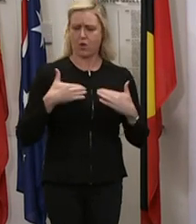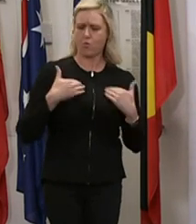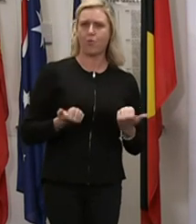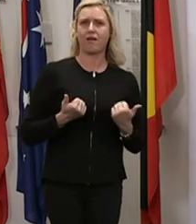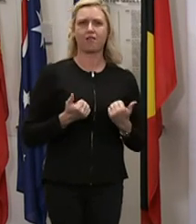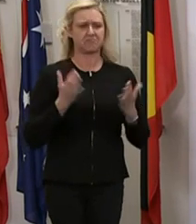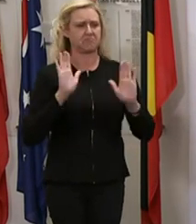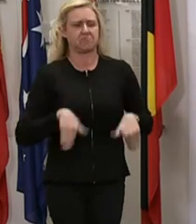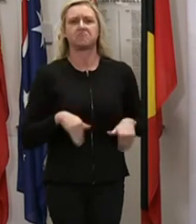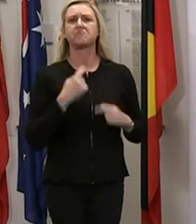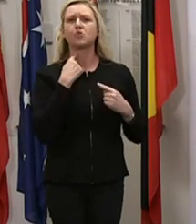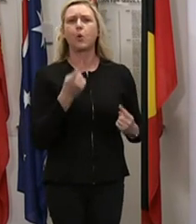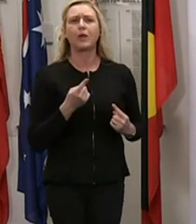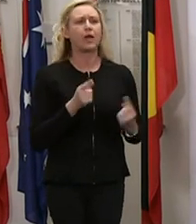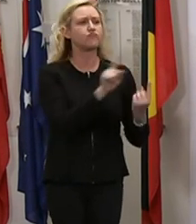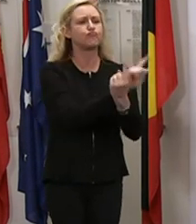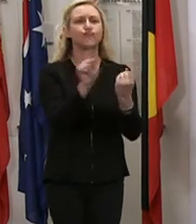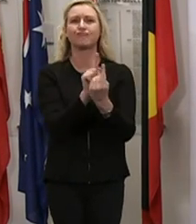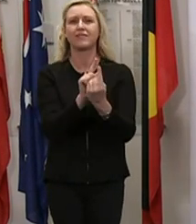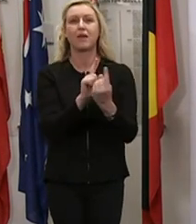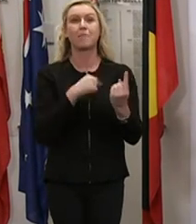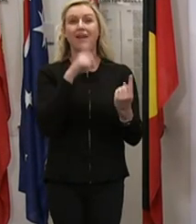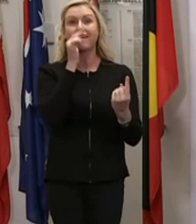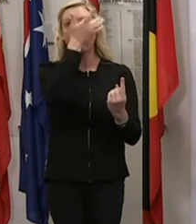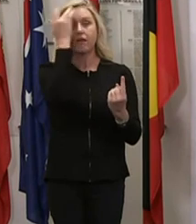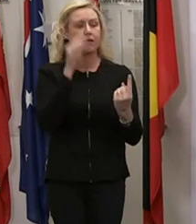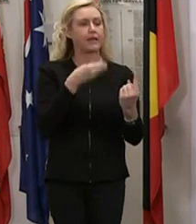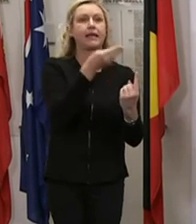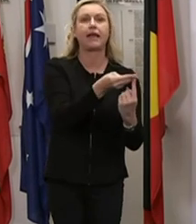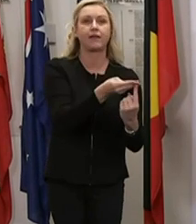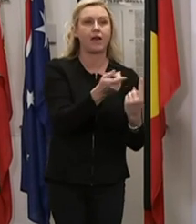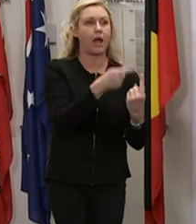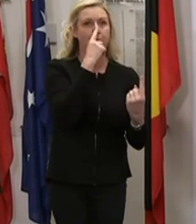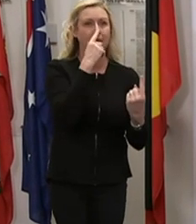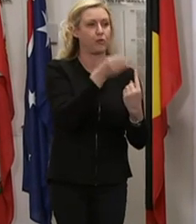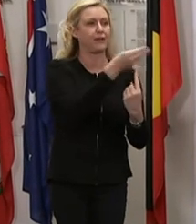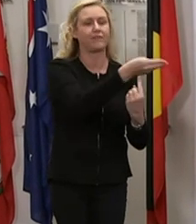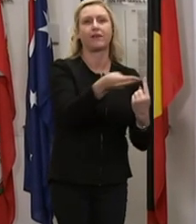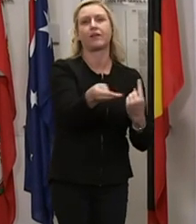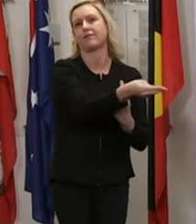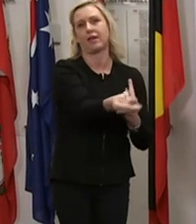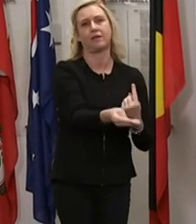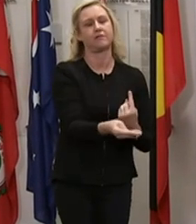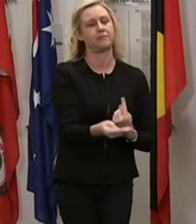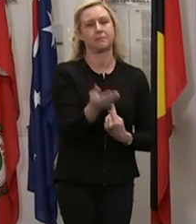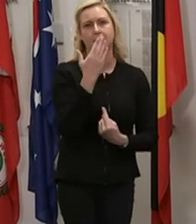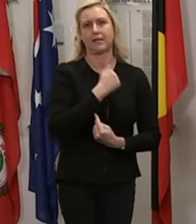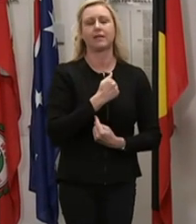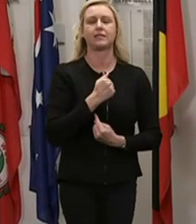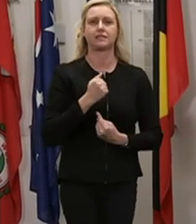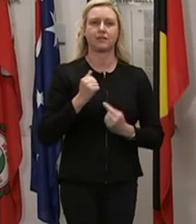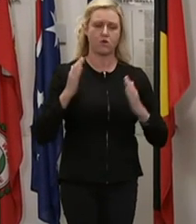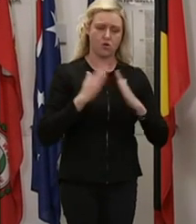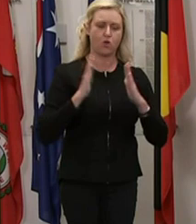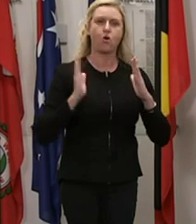or giving it to a loved one and then unintentionally causing grief on so many levels. So our message to the community